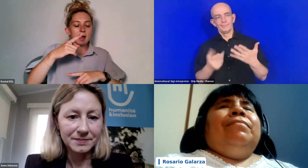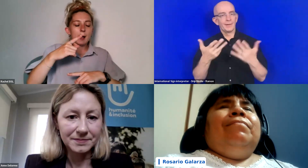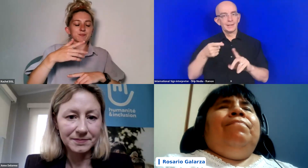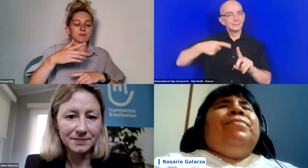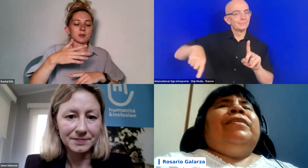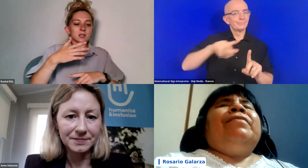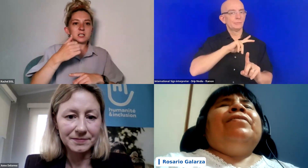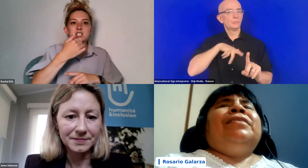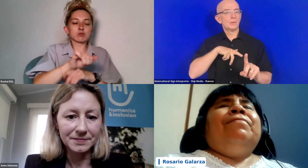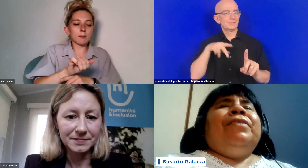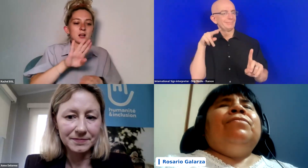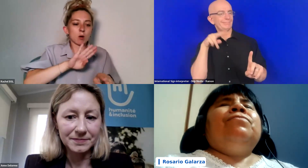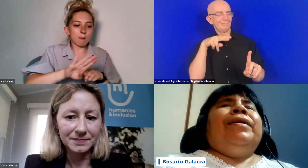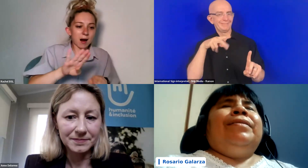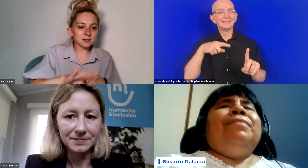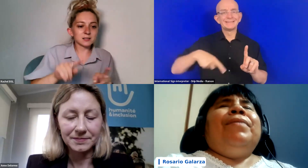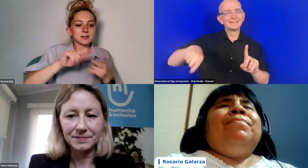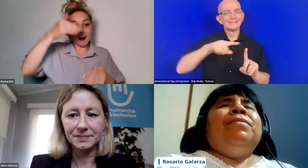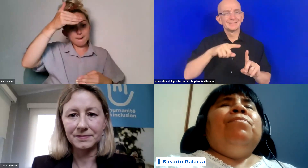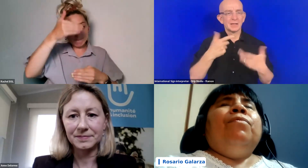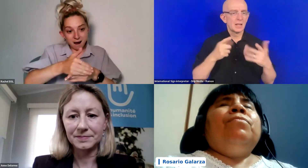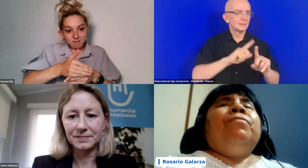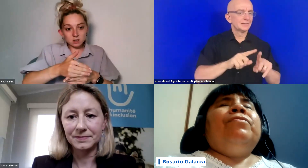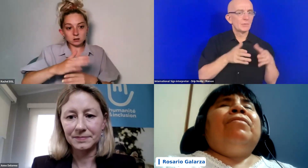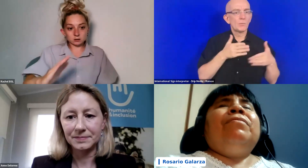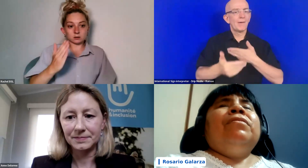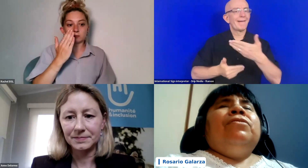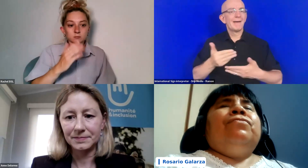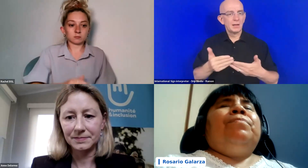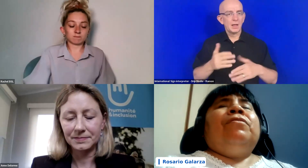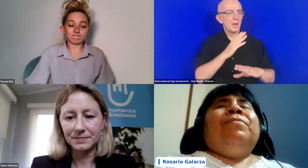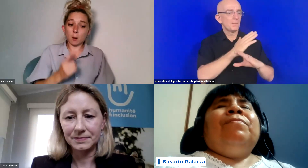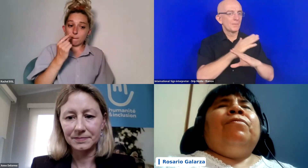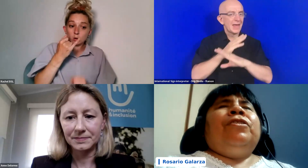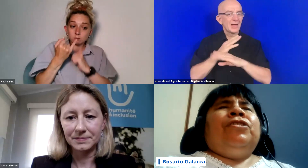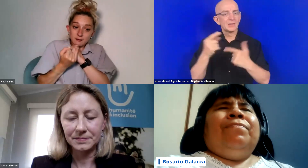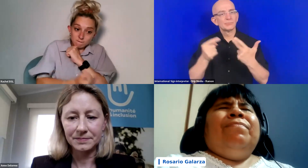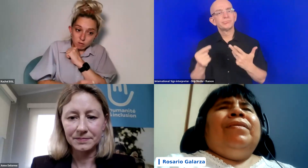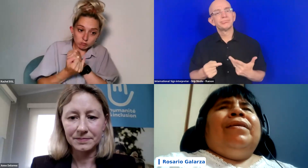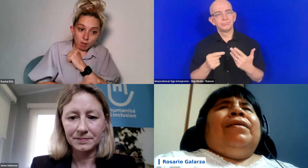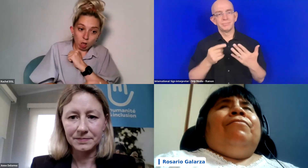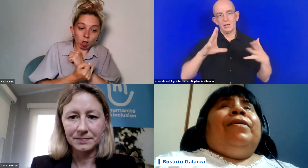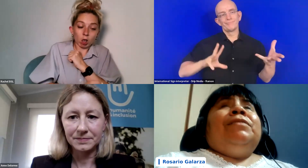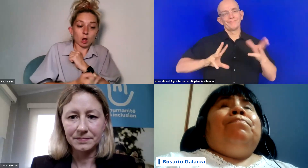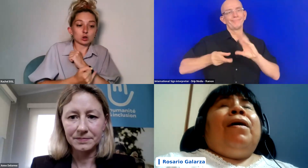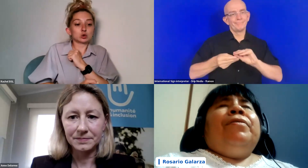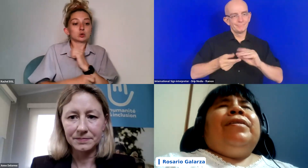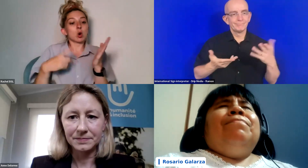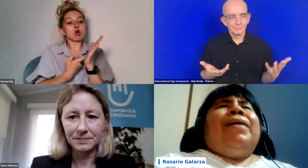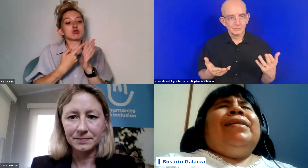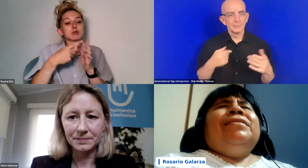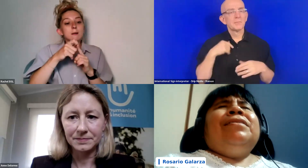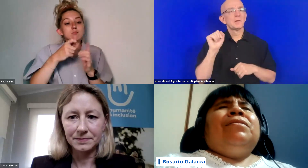face. Here are some reasons why they may be more vulnerable to reproductive coercion. First,